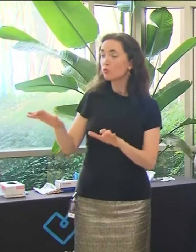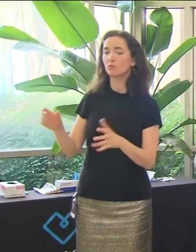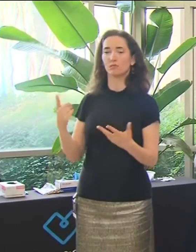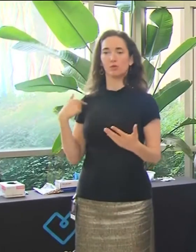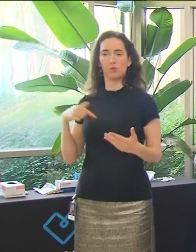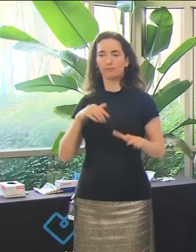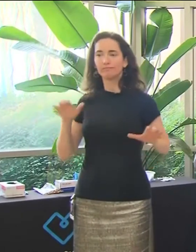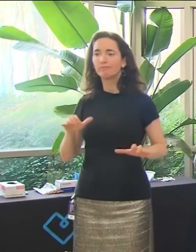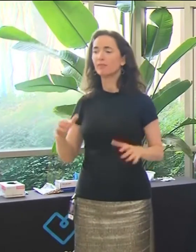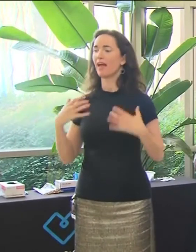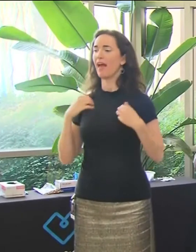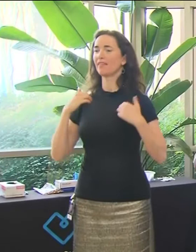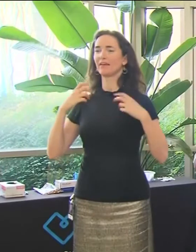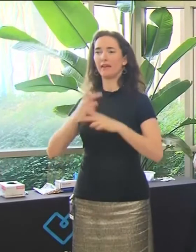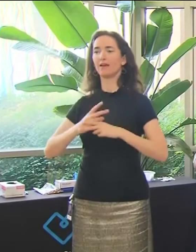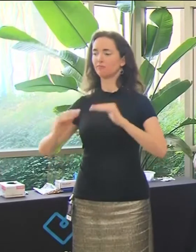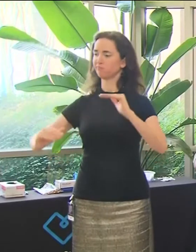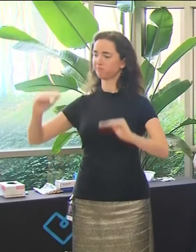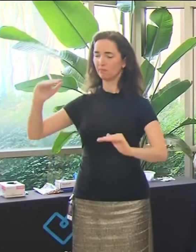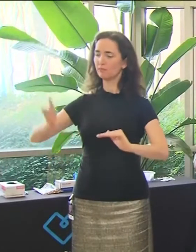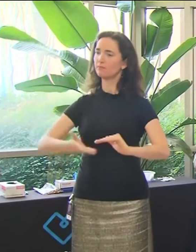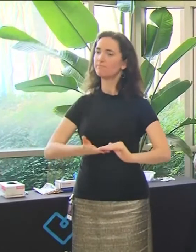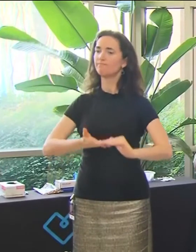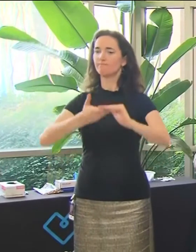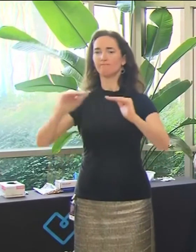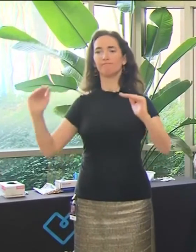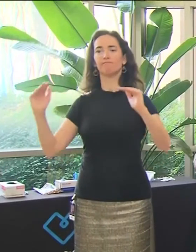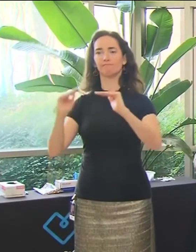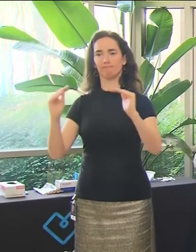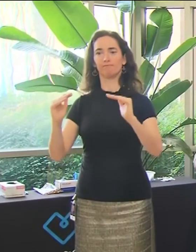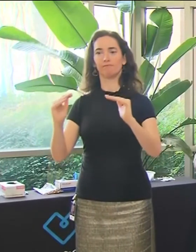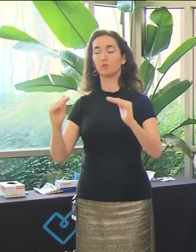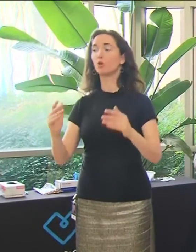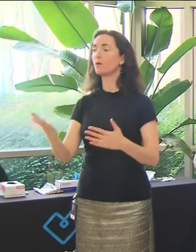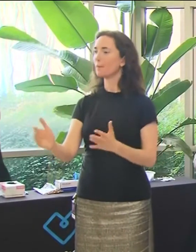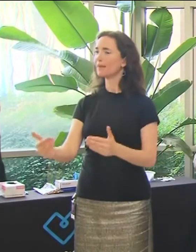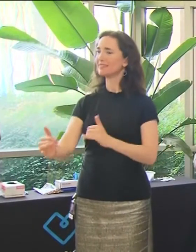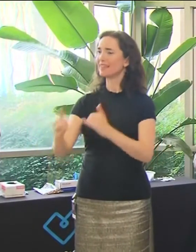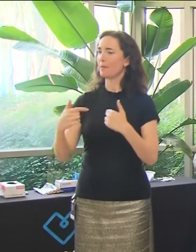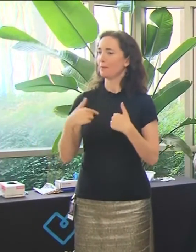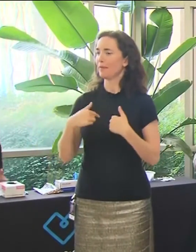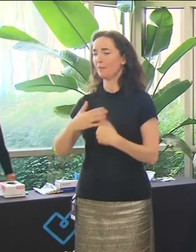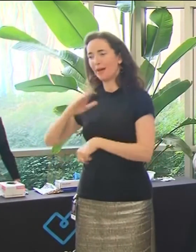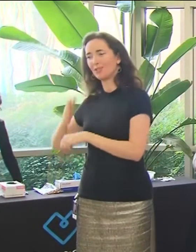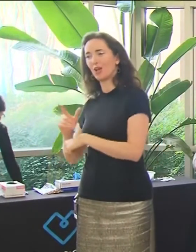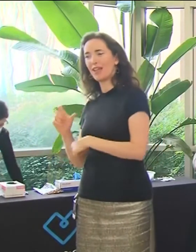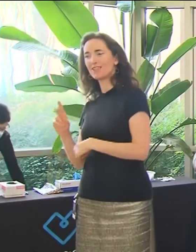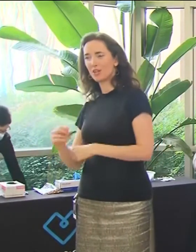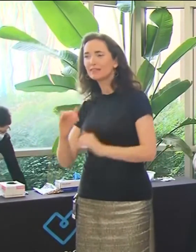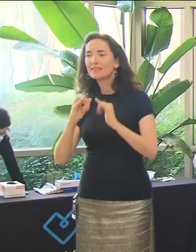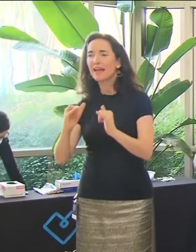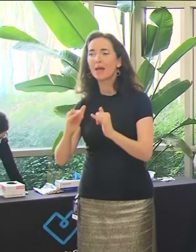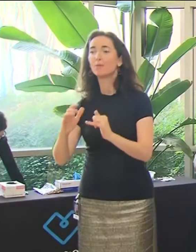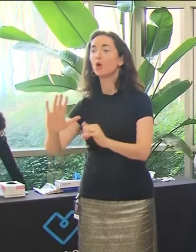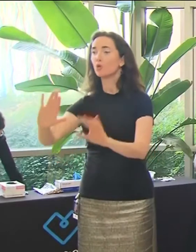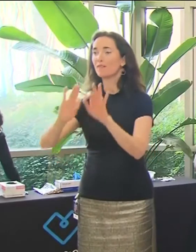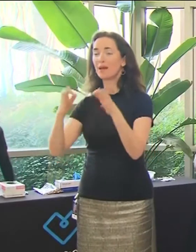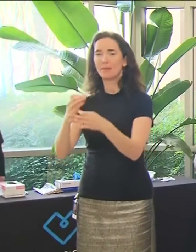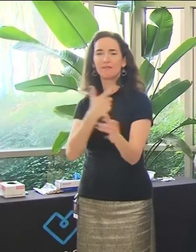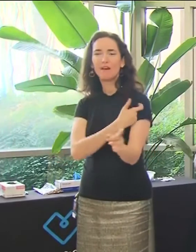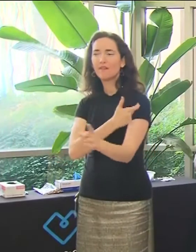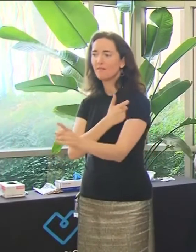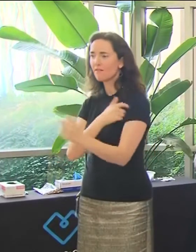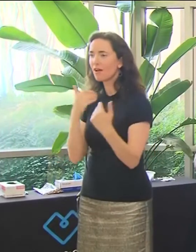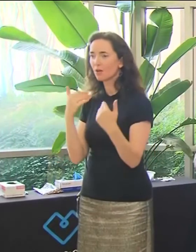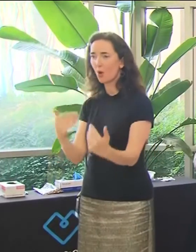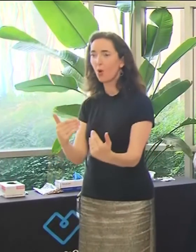healthcare disparities. And so join me, join Langston in getting your families vaccinated and helping to stop the spread. We owe this to the healthcare workers who